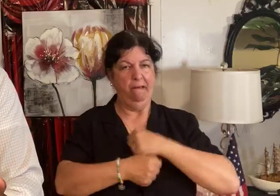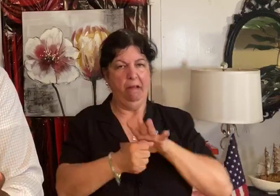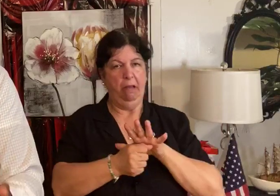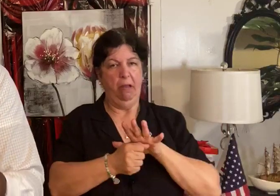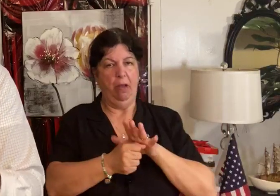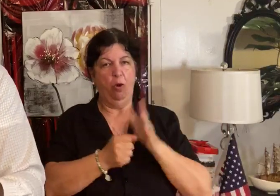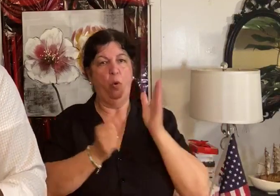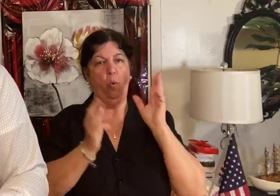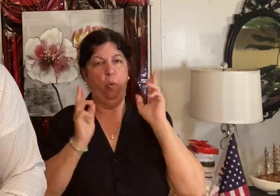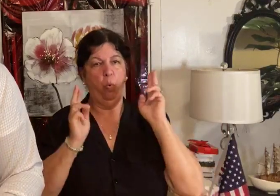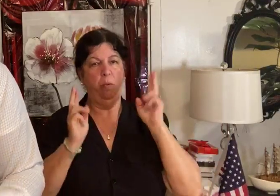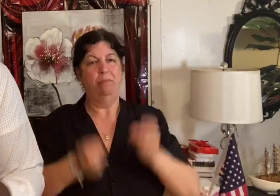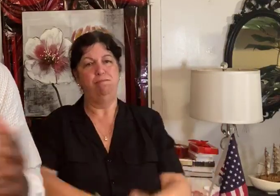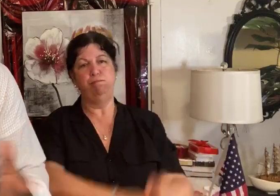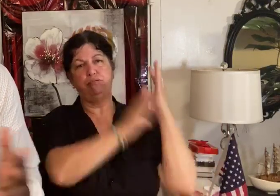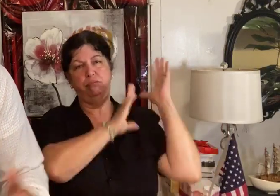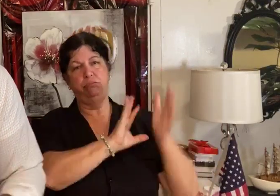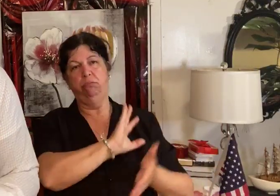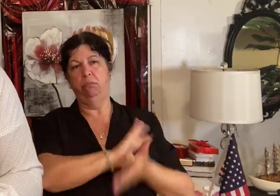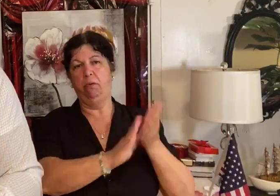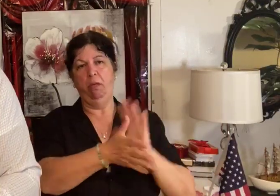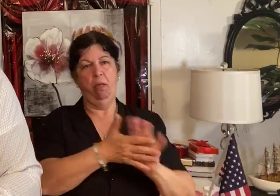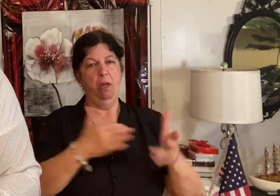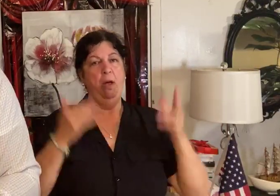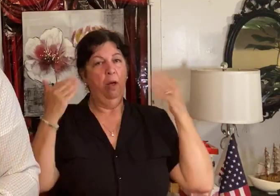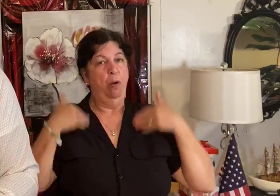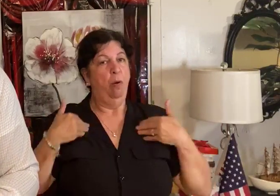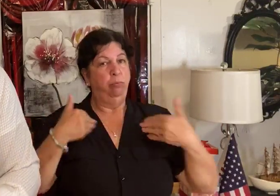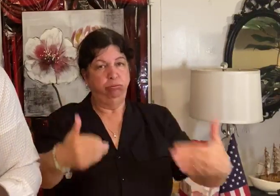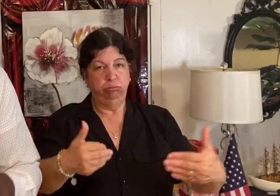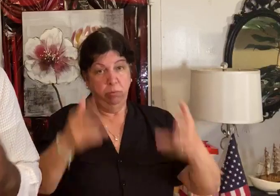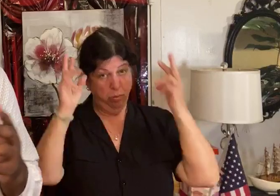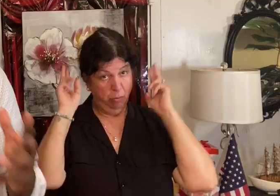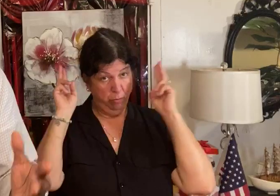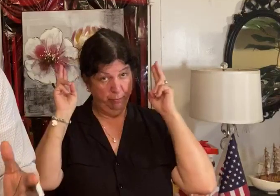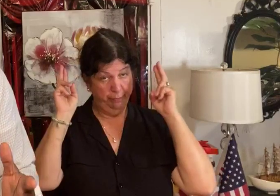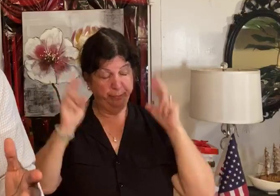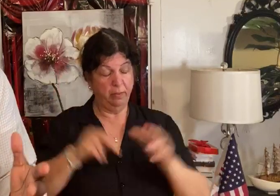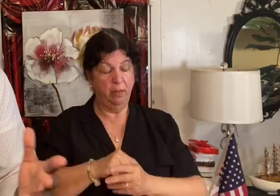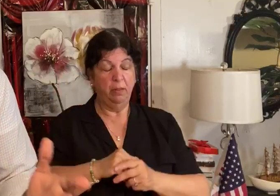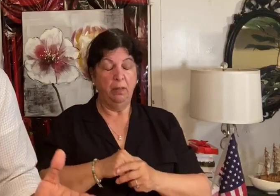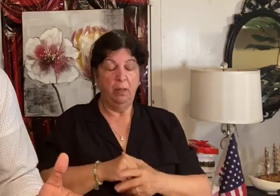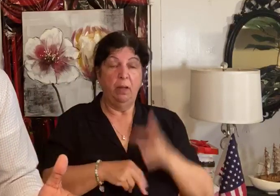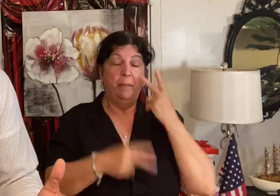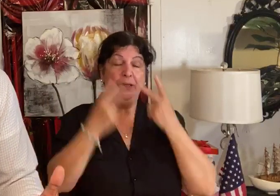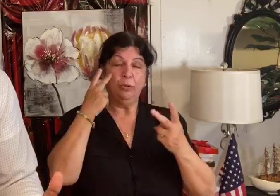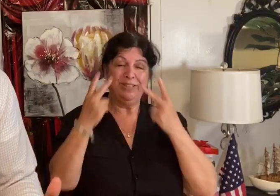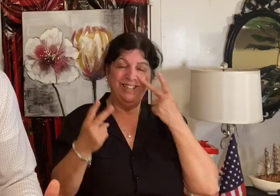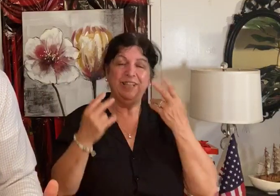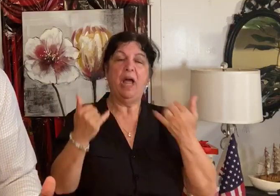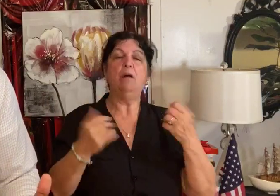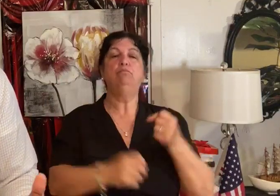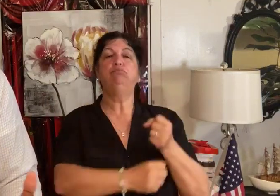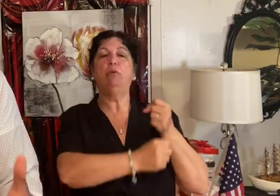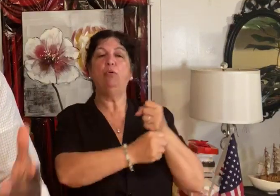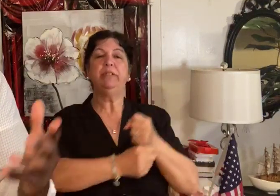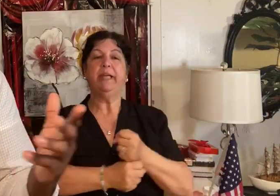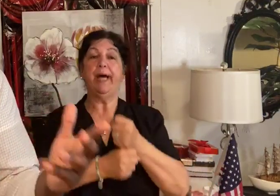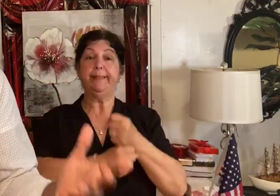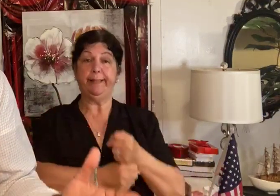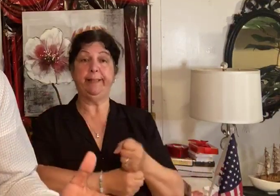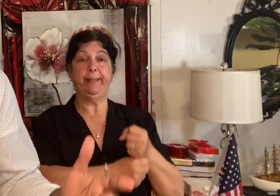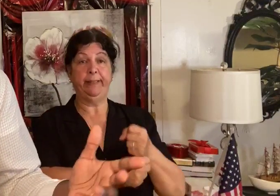willing. Now, with all of this that's going on, you see the protests now. You've